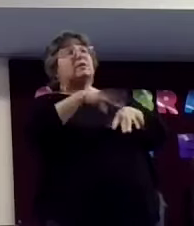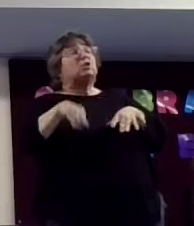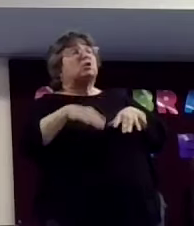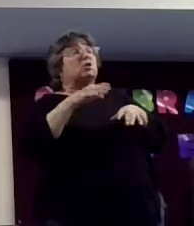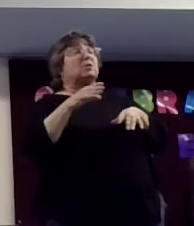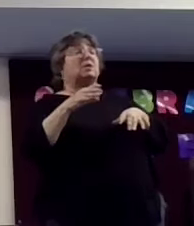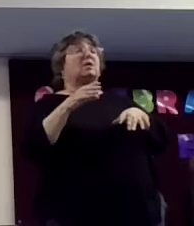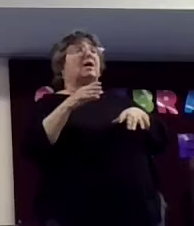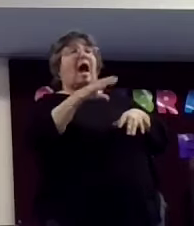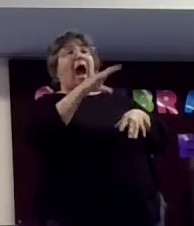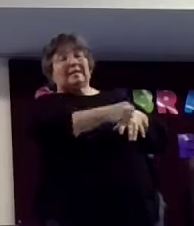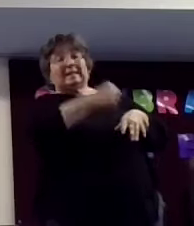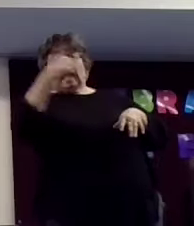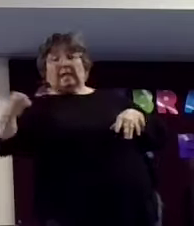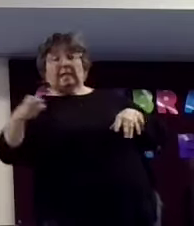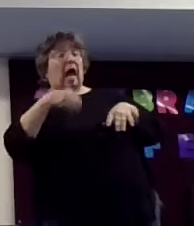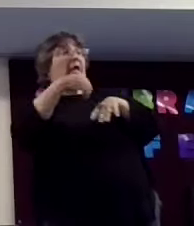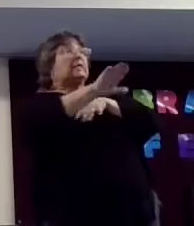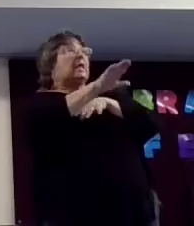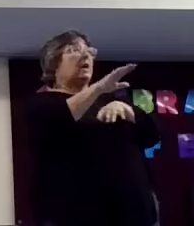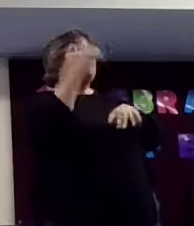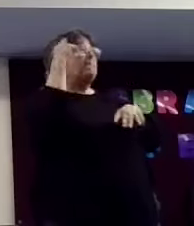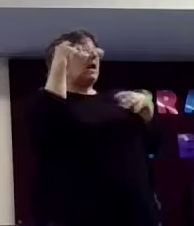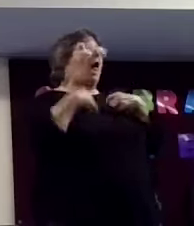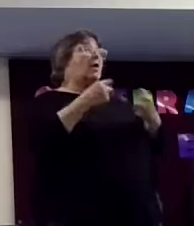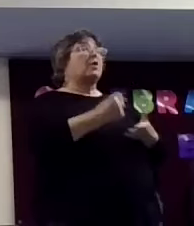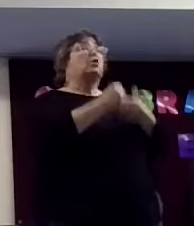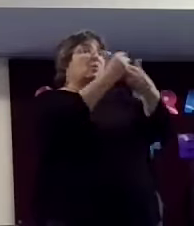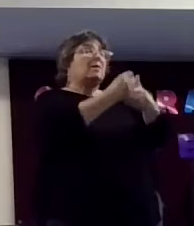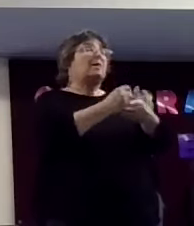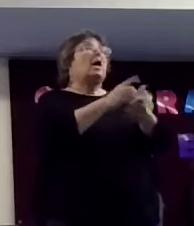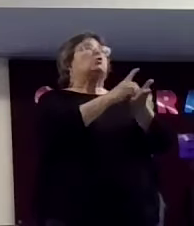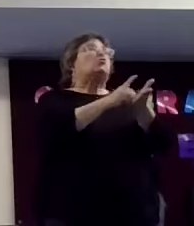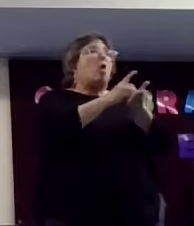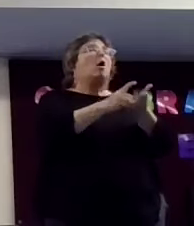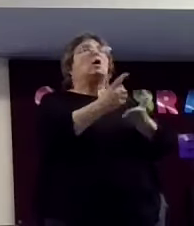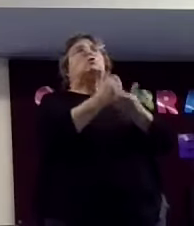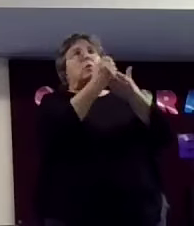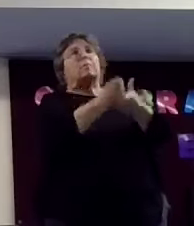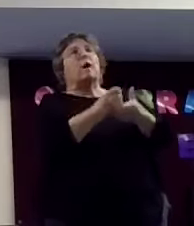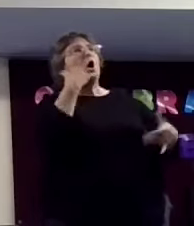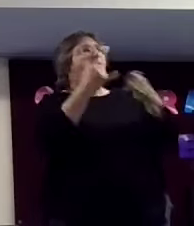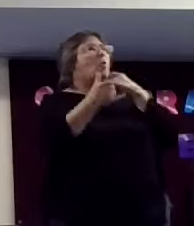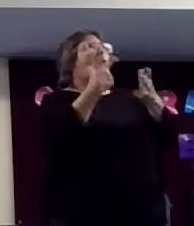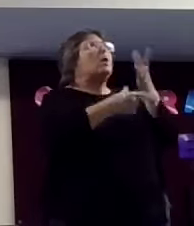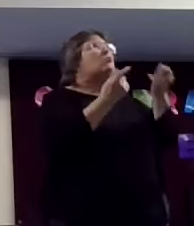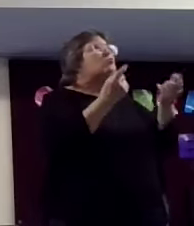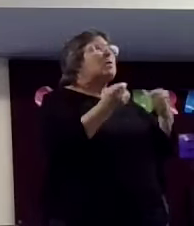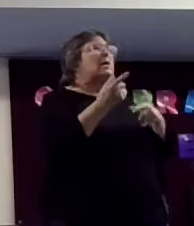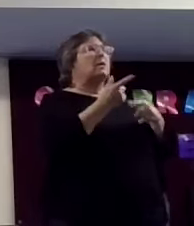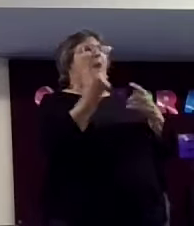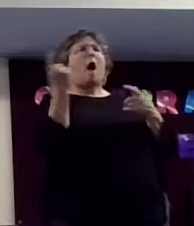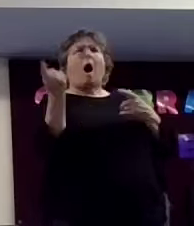I'm working to get them back. I'm sending them to mental health treatment, to substance treatment, you know, calling them, what are you doing? All that